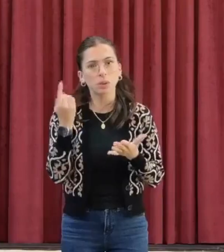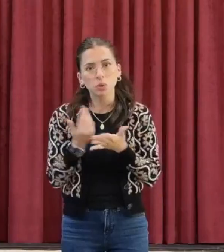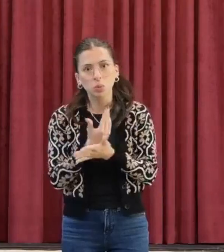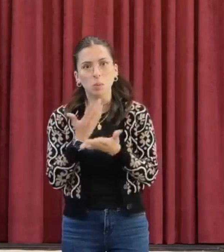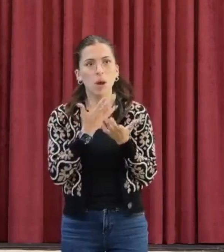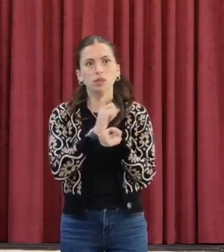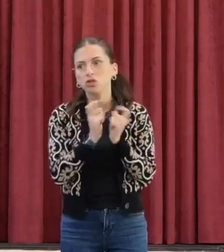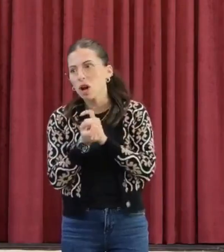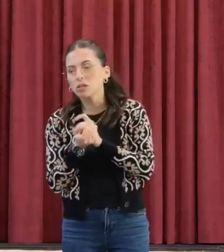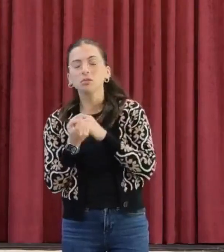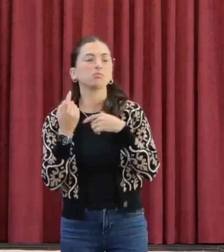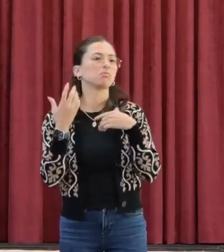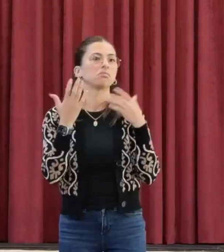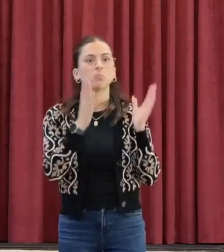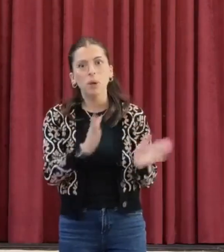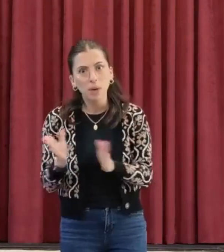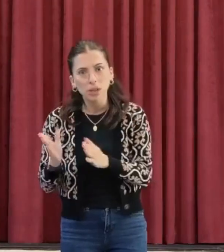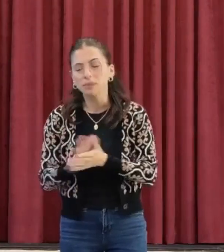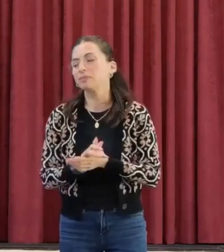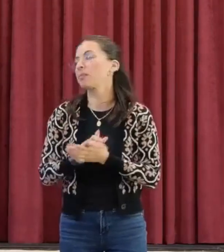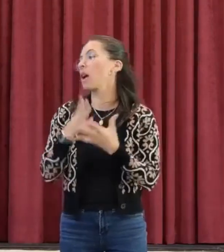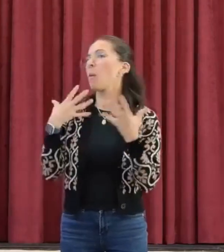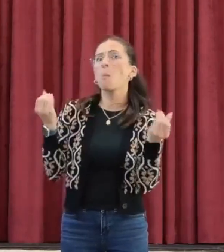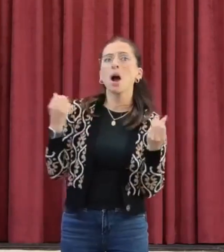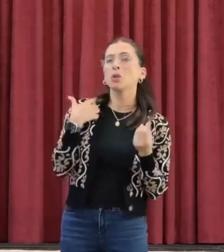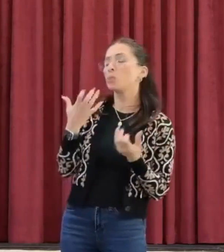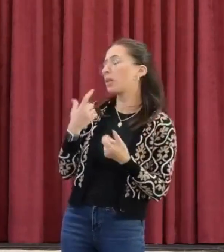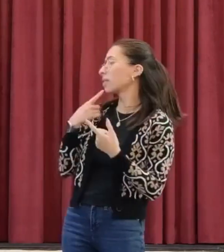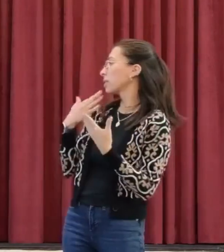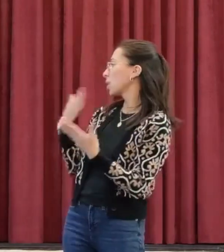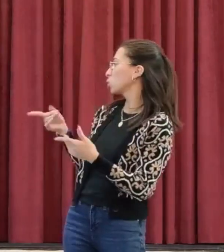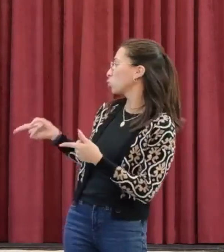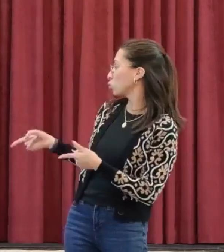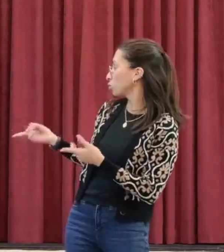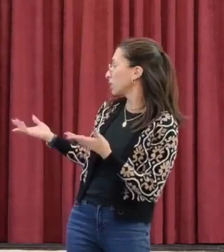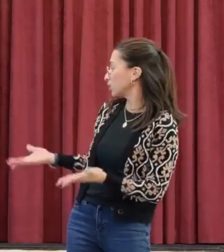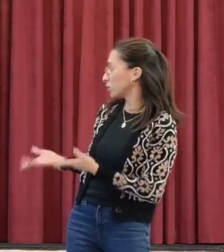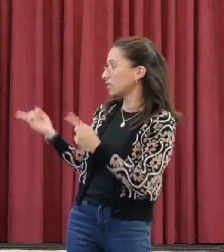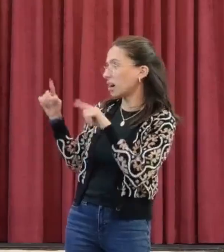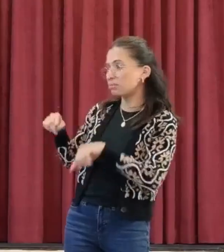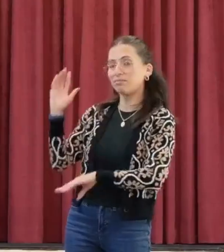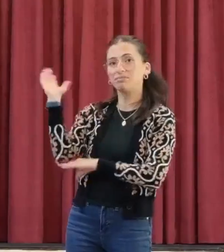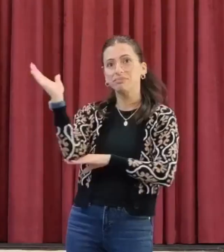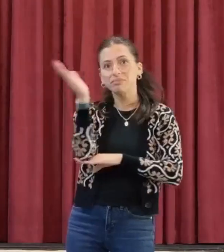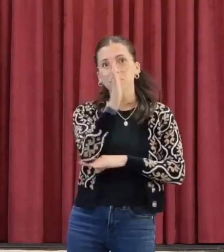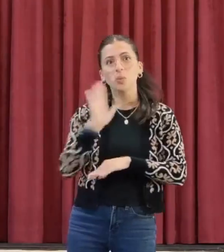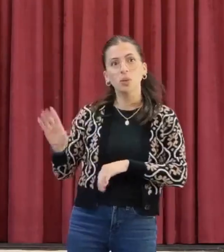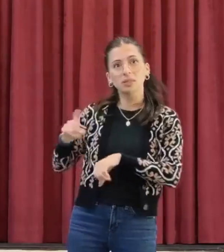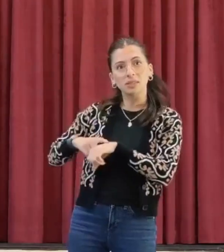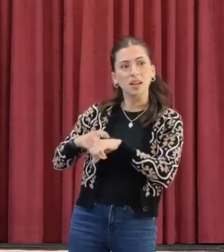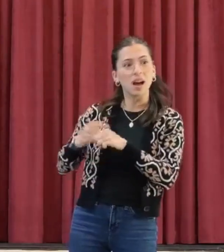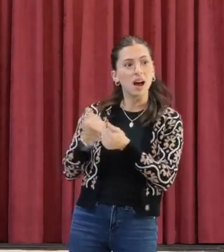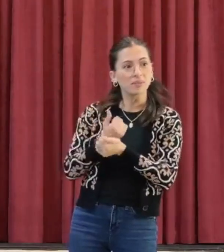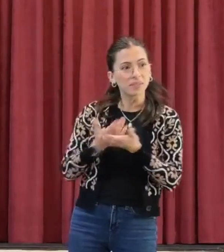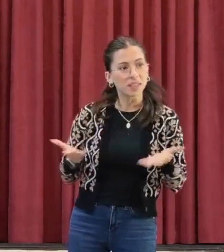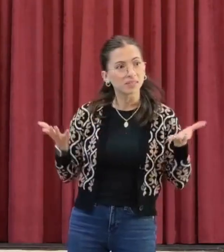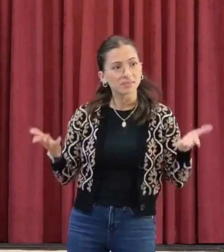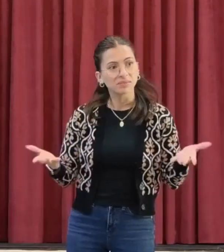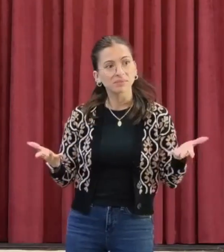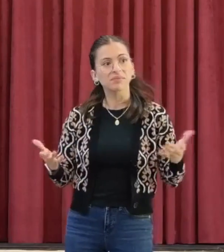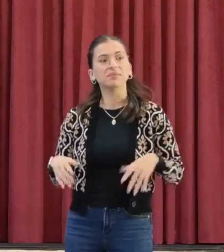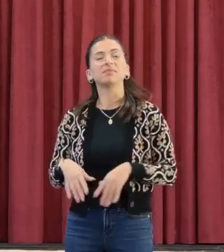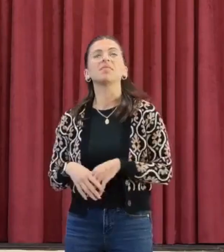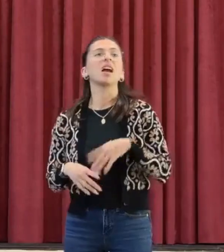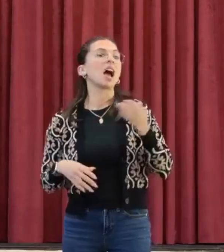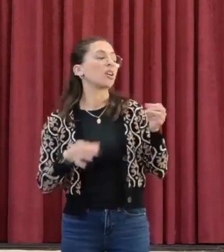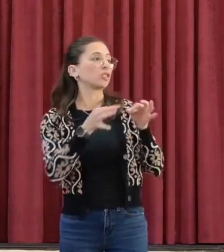stream. Hopefully you all learned something about some changes or different plans and you can make preparations for yourself. And thank you so much, Ria, for coming